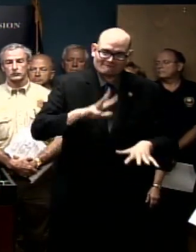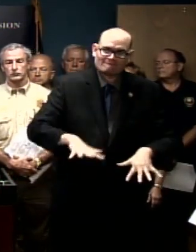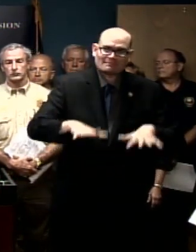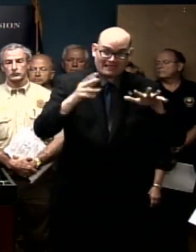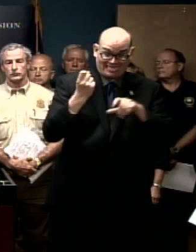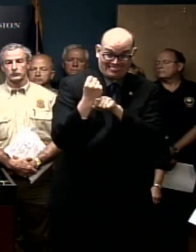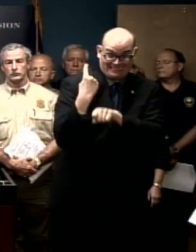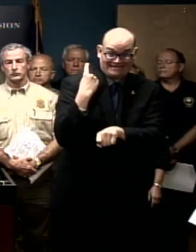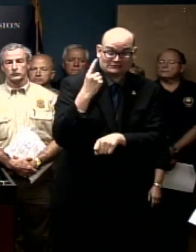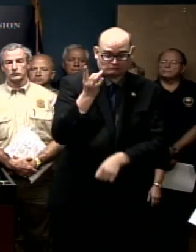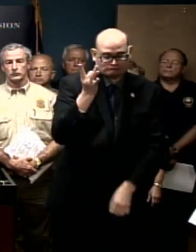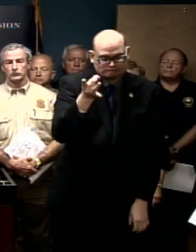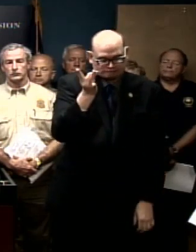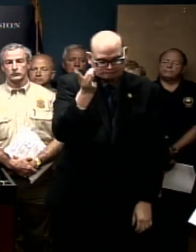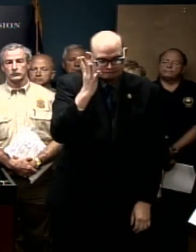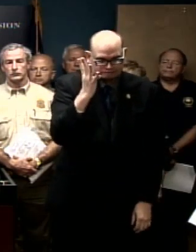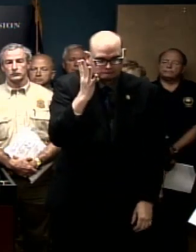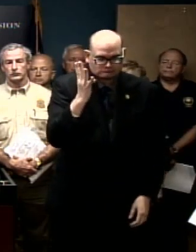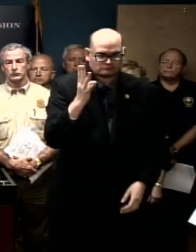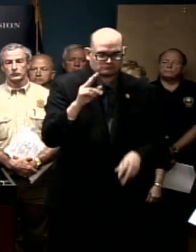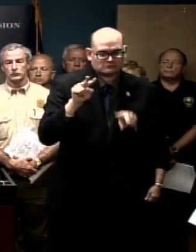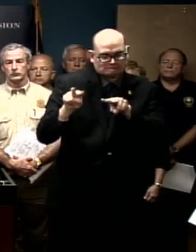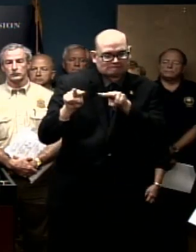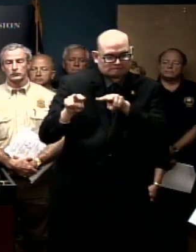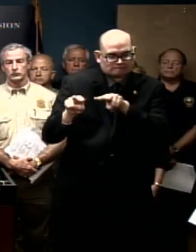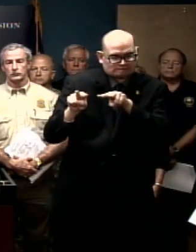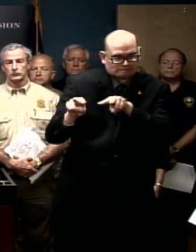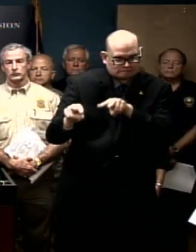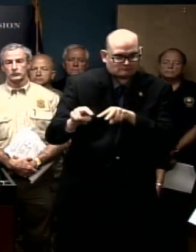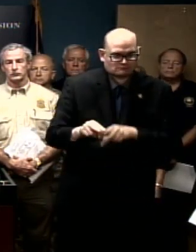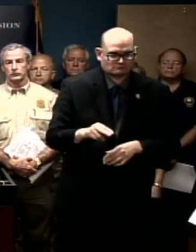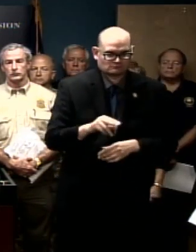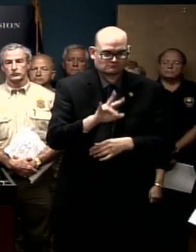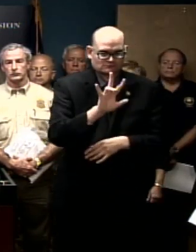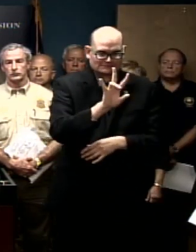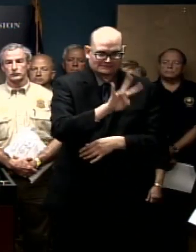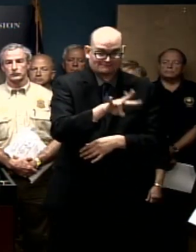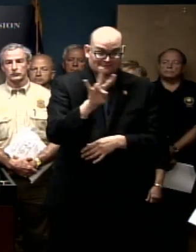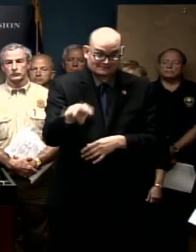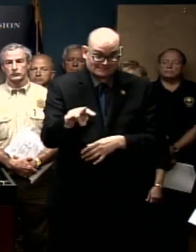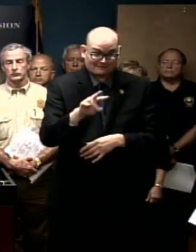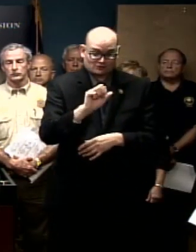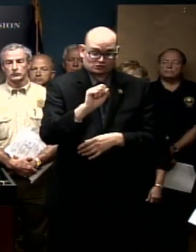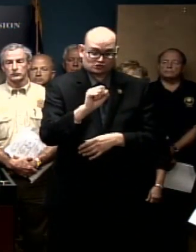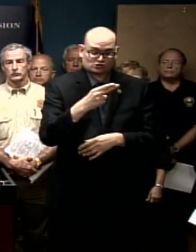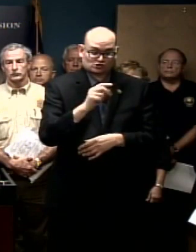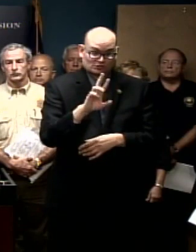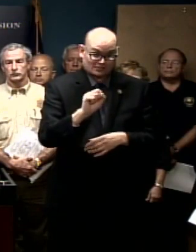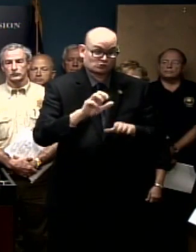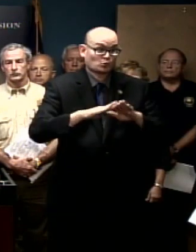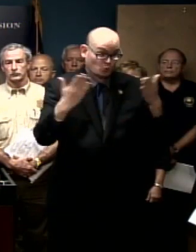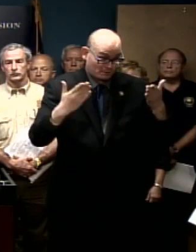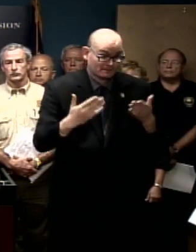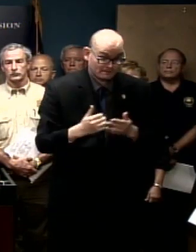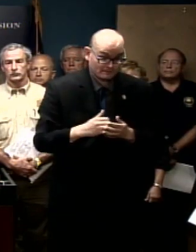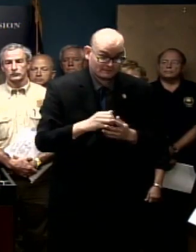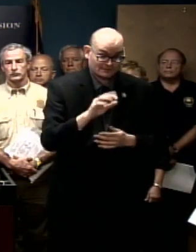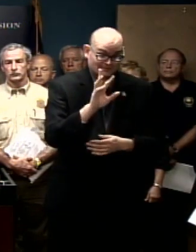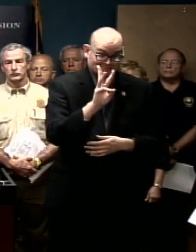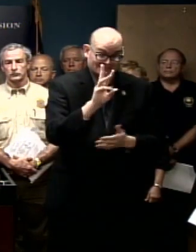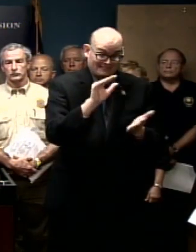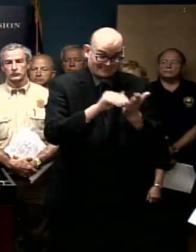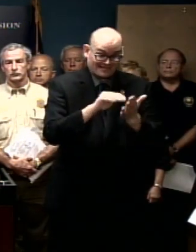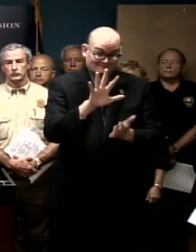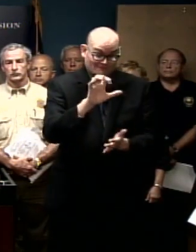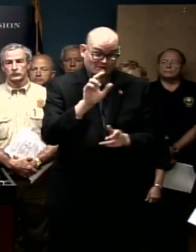we'll continue to do that as well. We do have 77 shelters that are still open with 6,500 residents currently in them. We